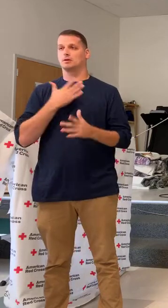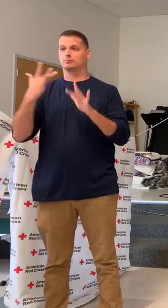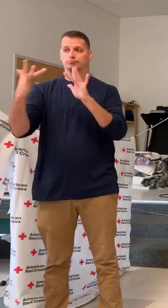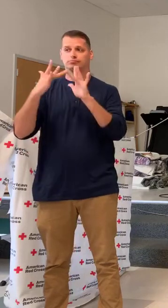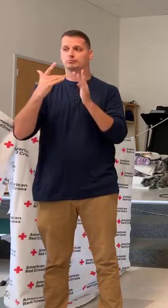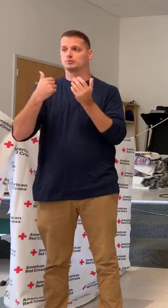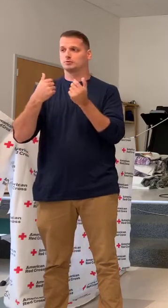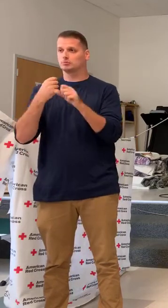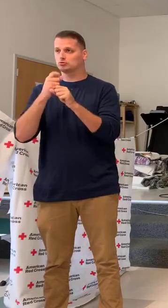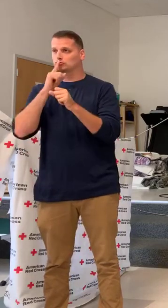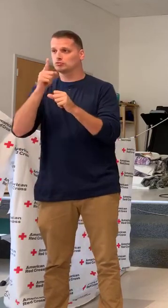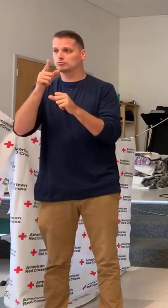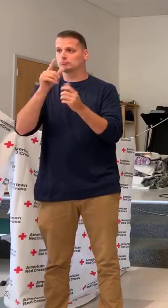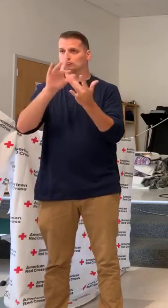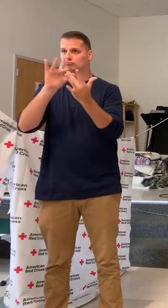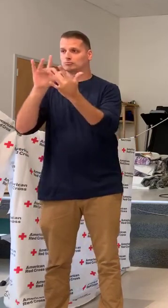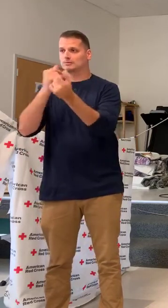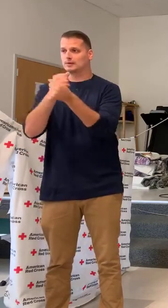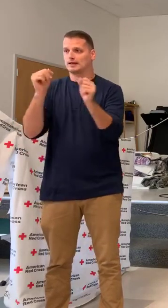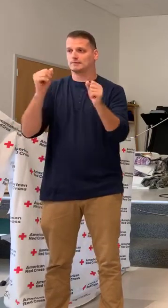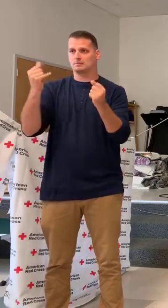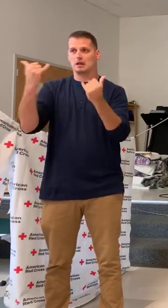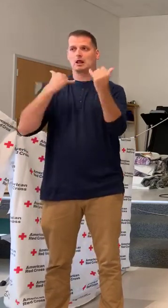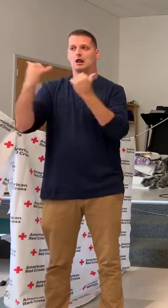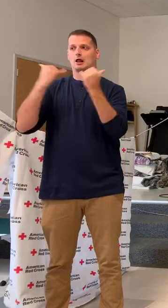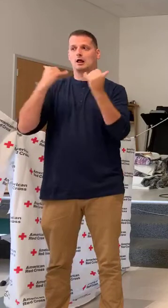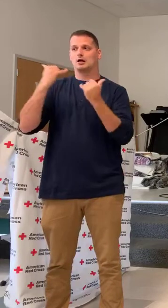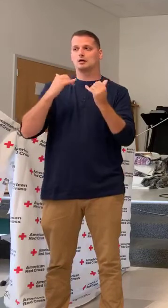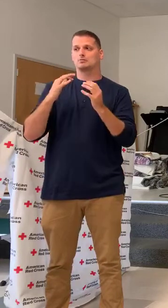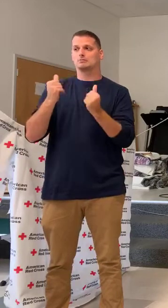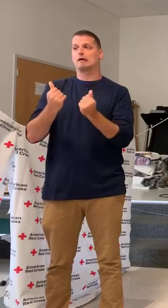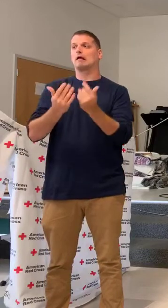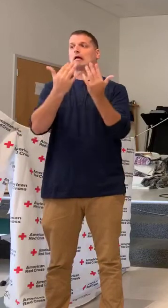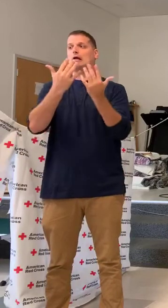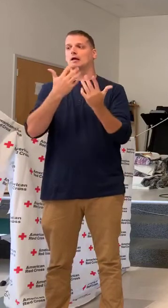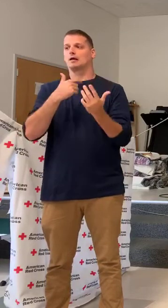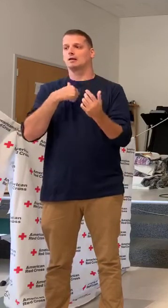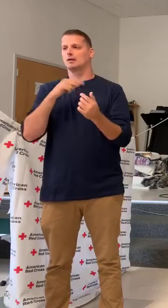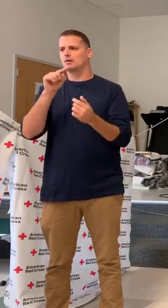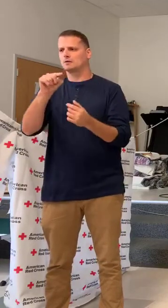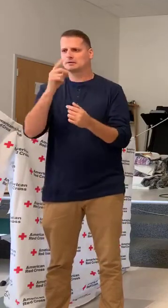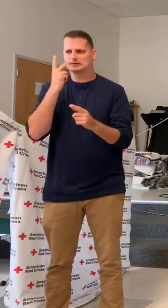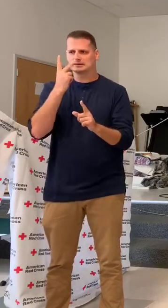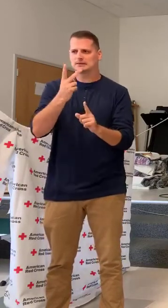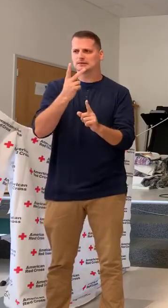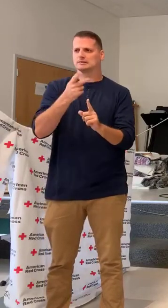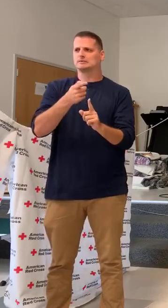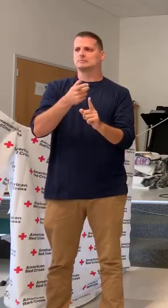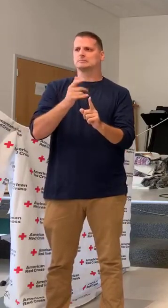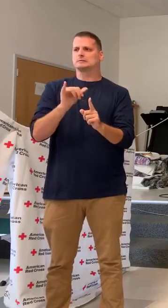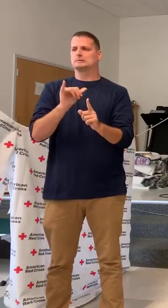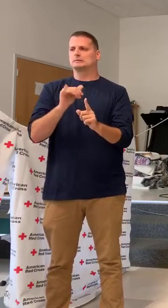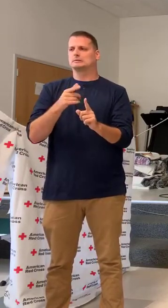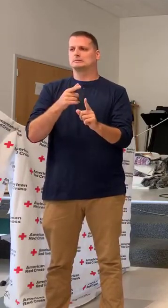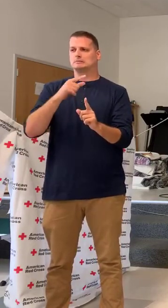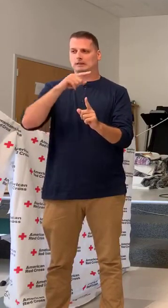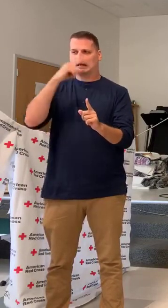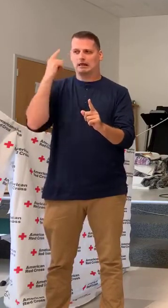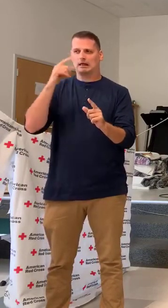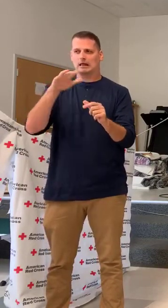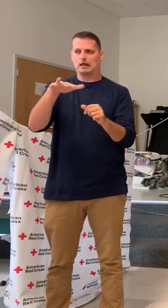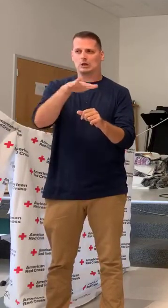a factor, but we do get a lot of calls that are like, there's a flare-up, and we go and check it out, and it's in the middle of a black area. It